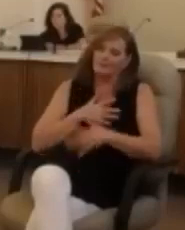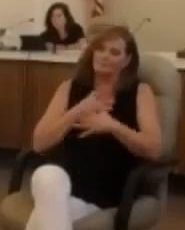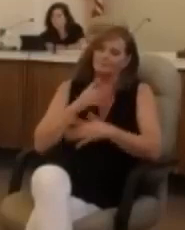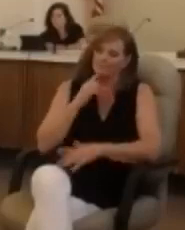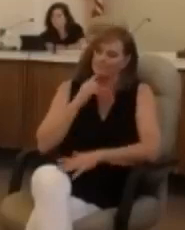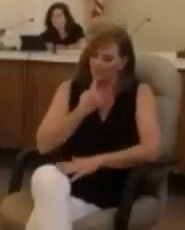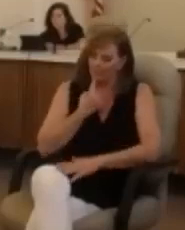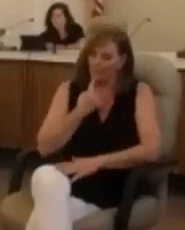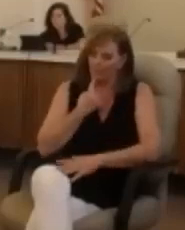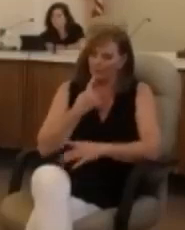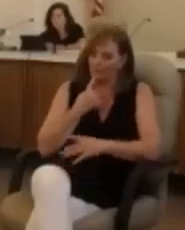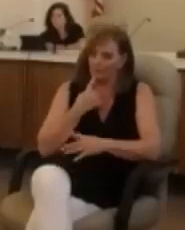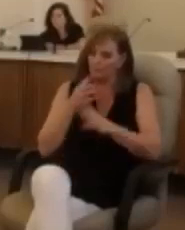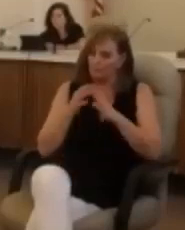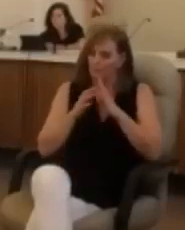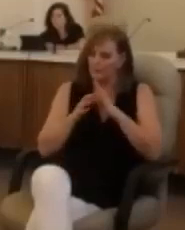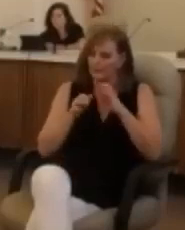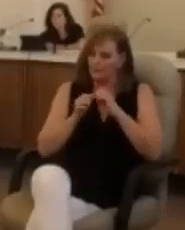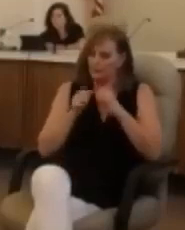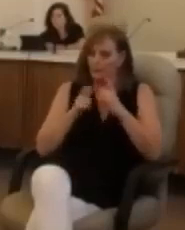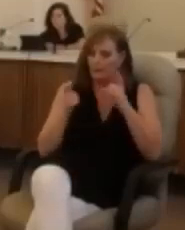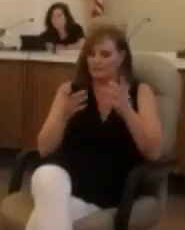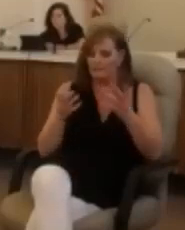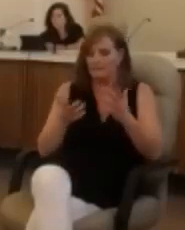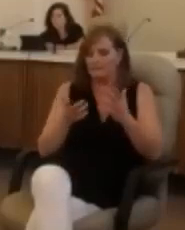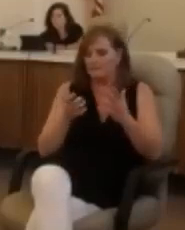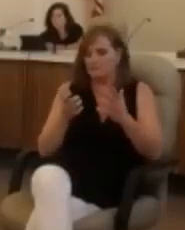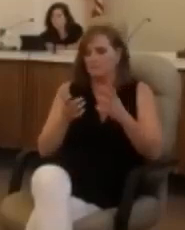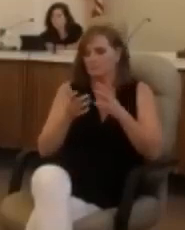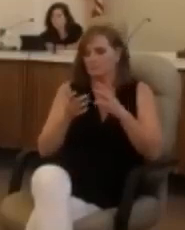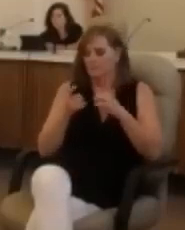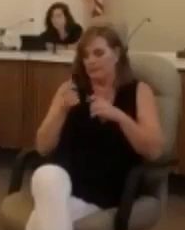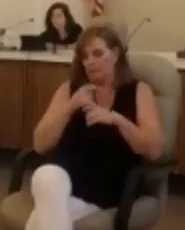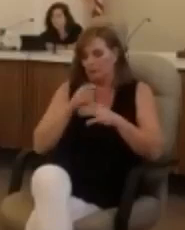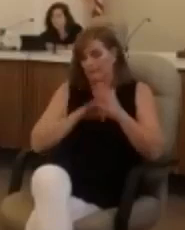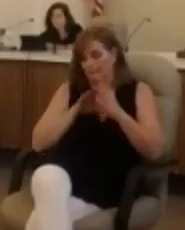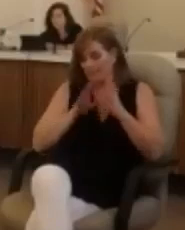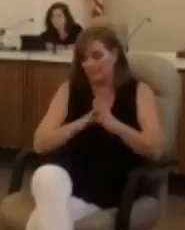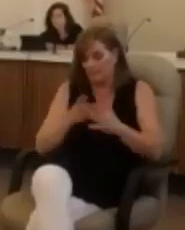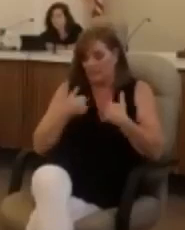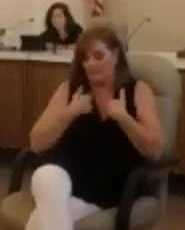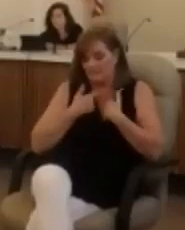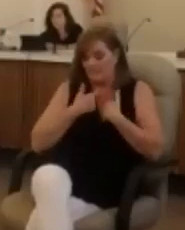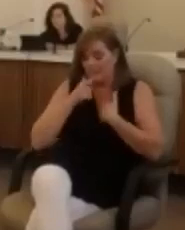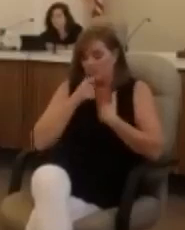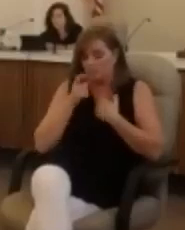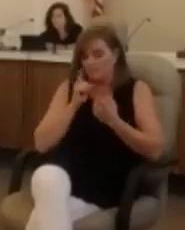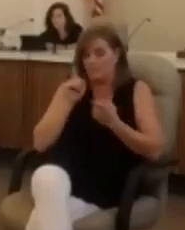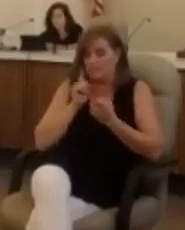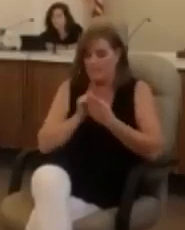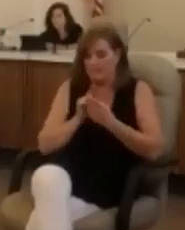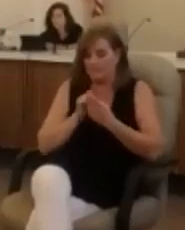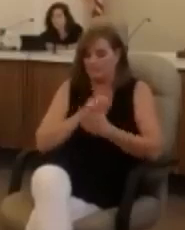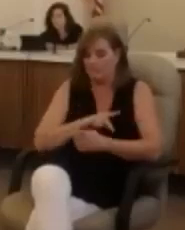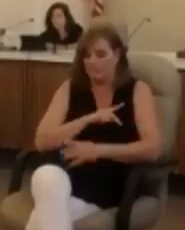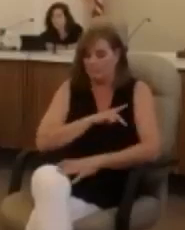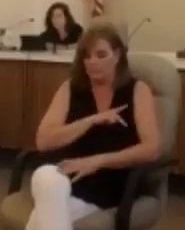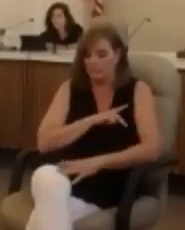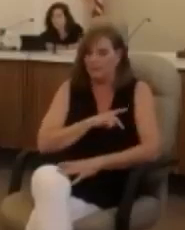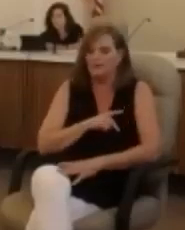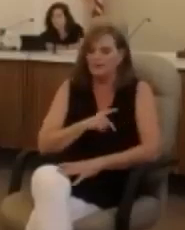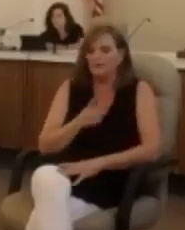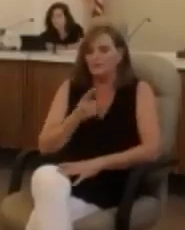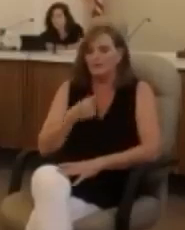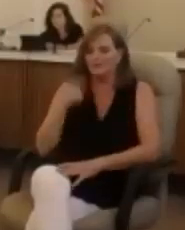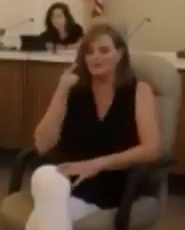this particular developer. I don't know him personally, but it sounds that he has not inspired a great